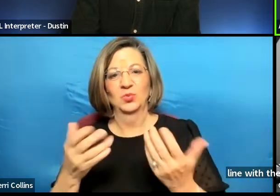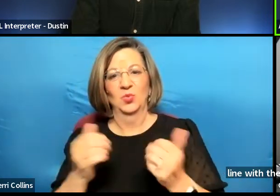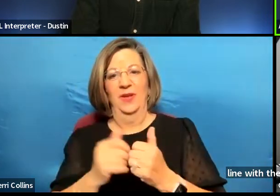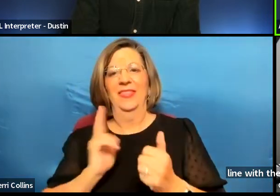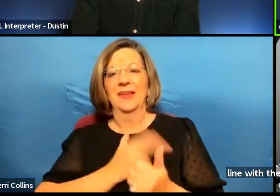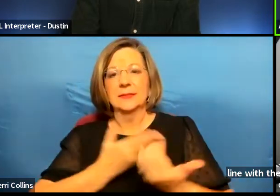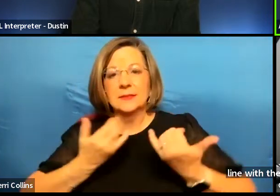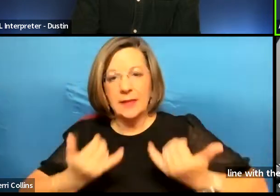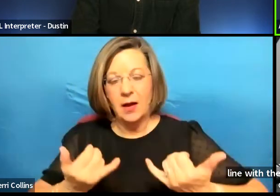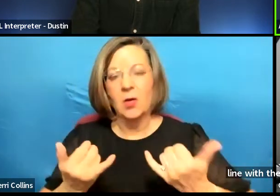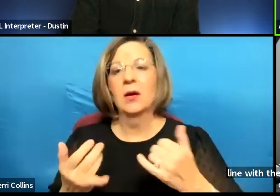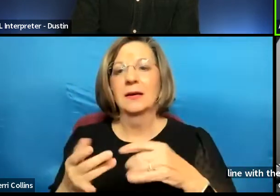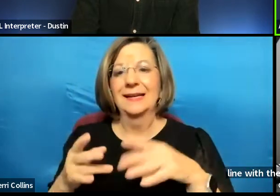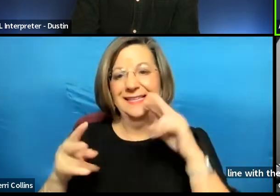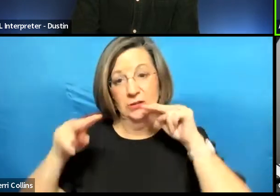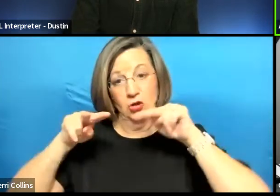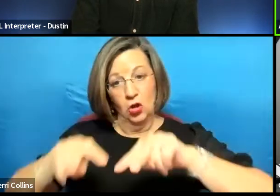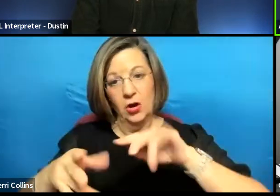it's